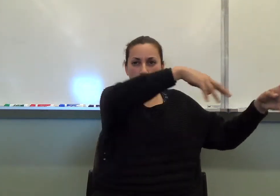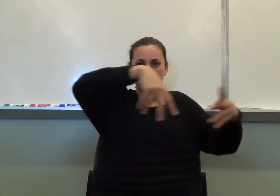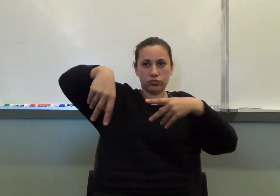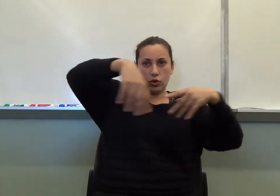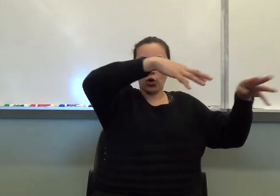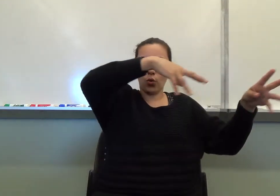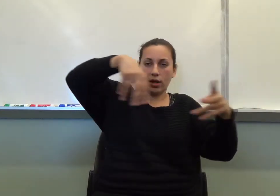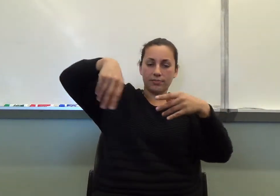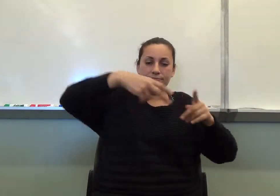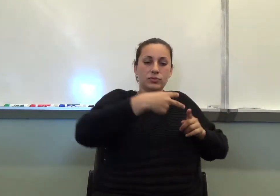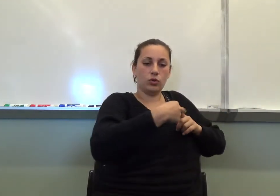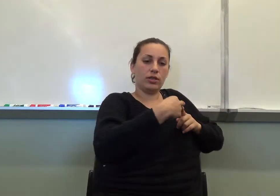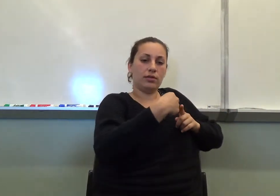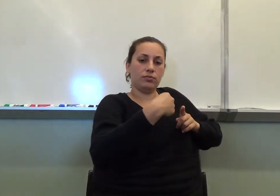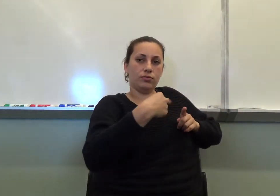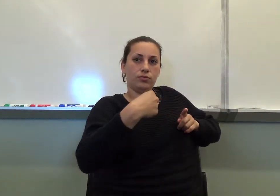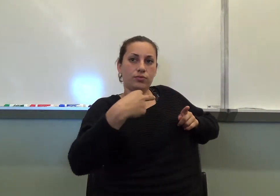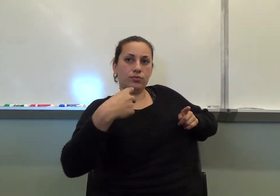that's going to be her end point.